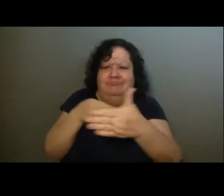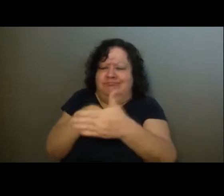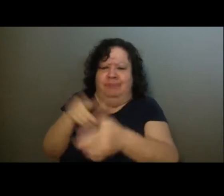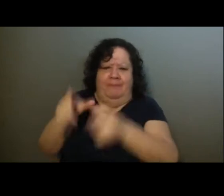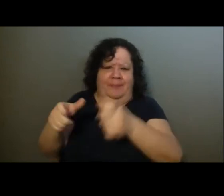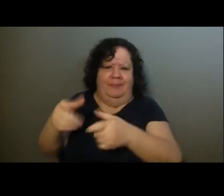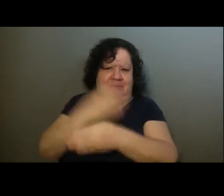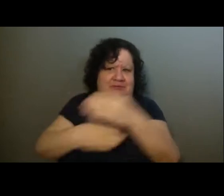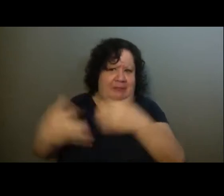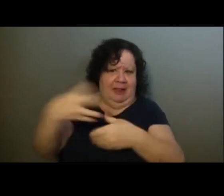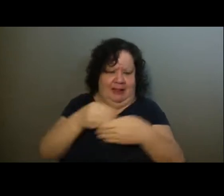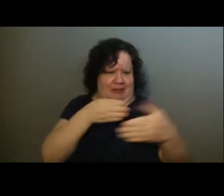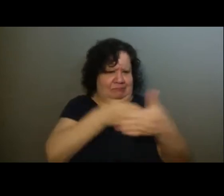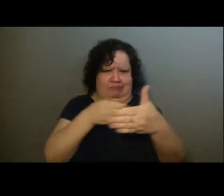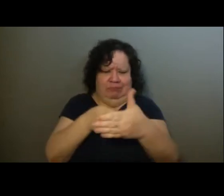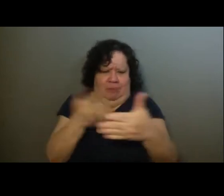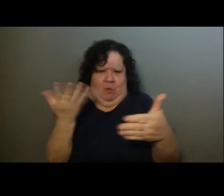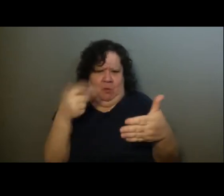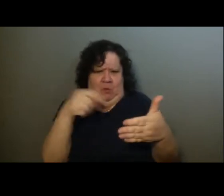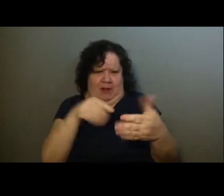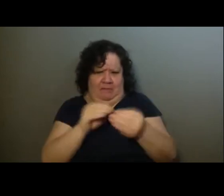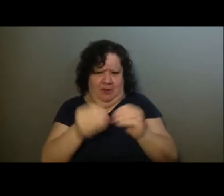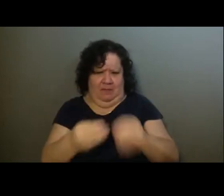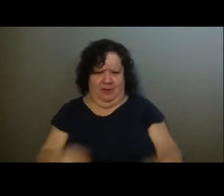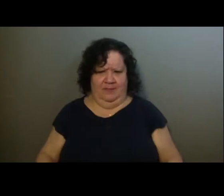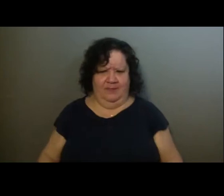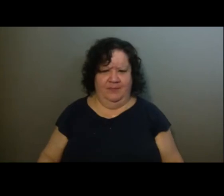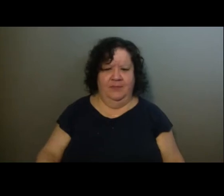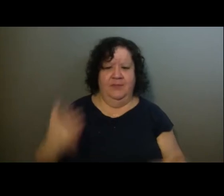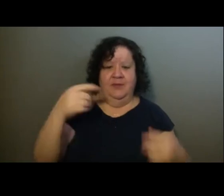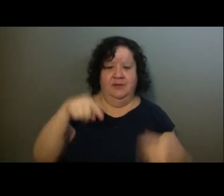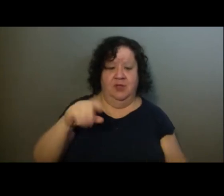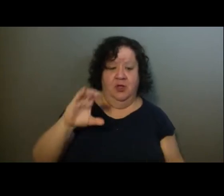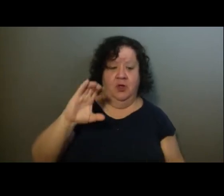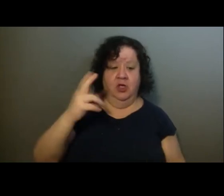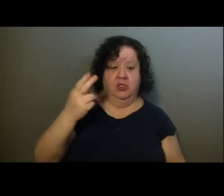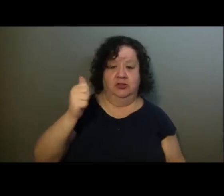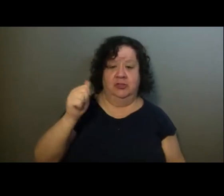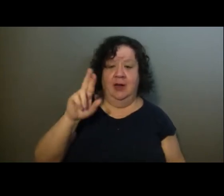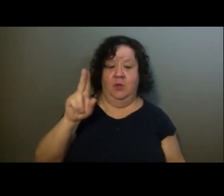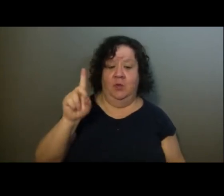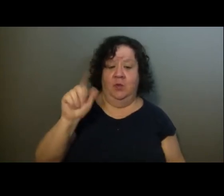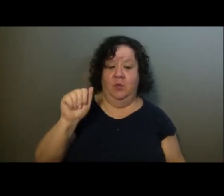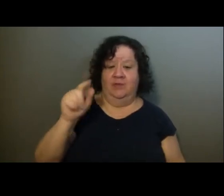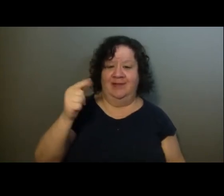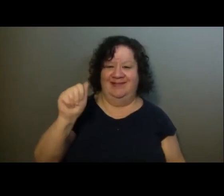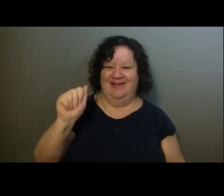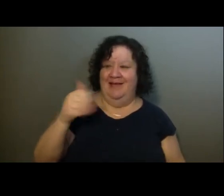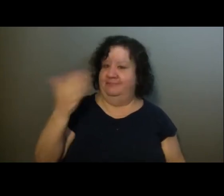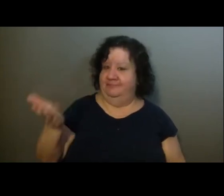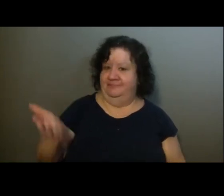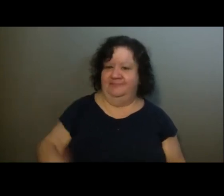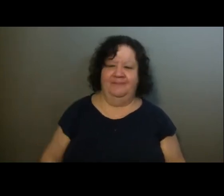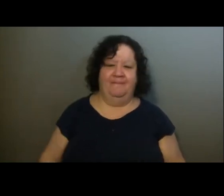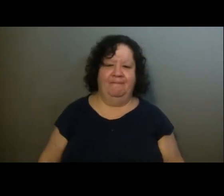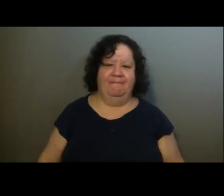Over the floor to you, Dr. Charudatta. Thank you very much. It's an honor to be part of this wonderful event